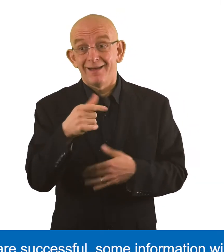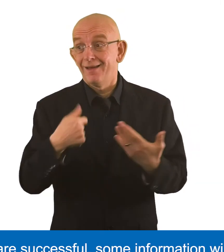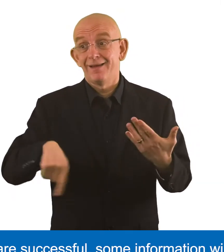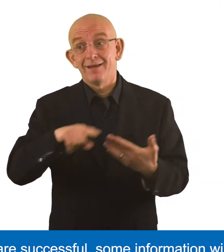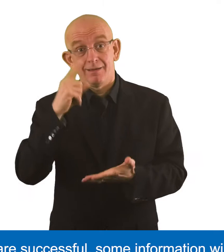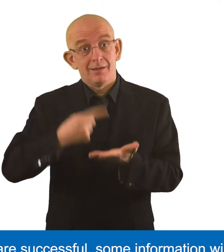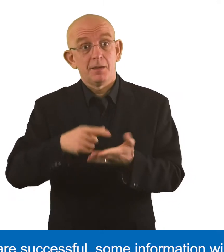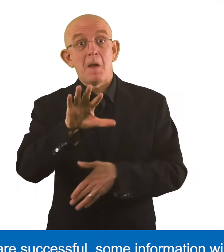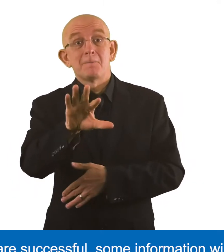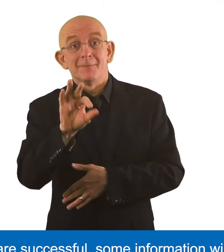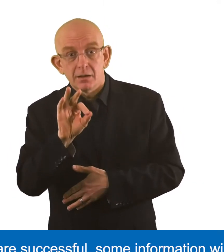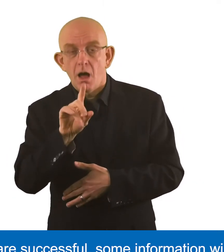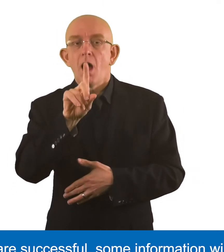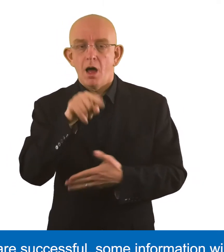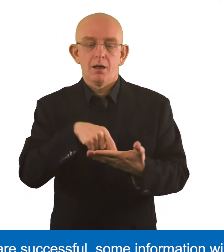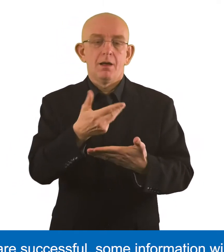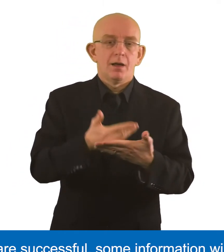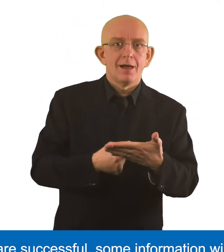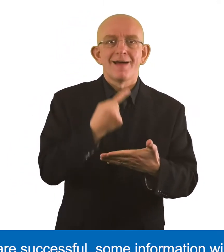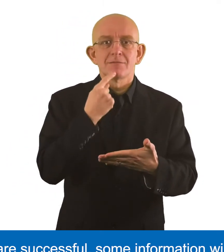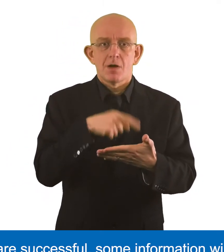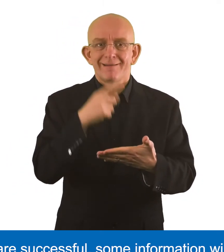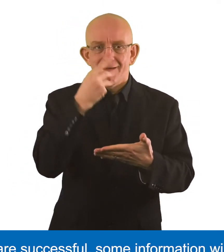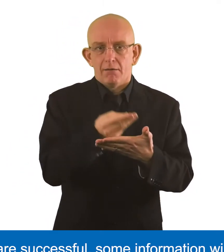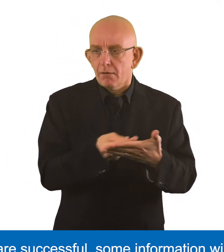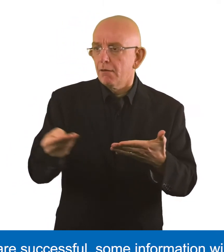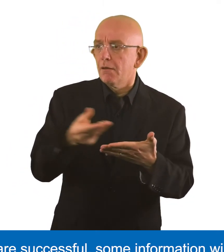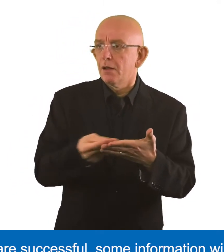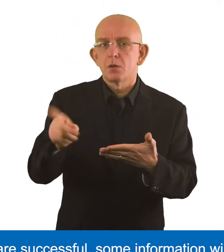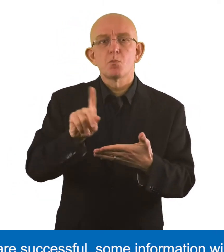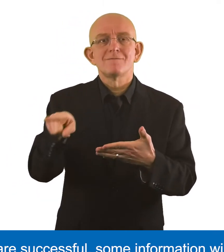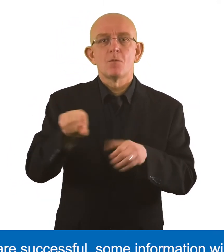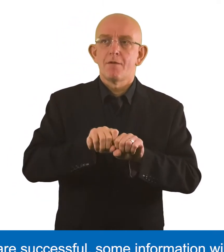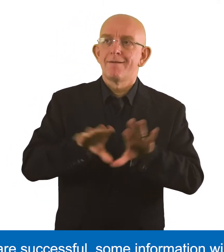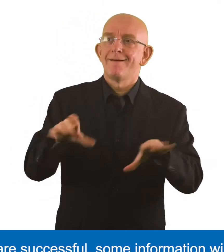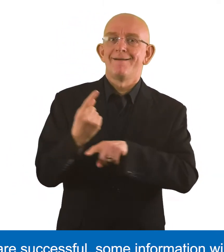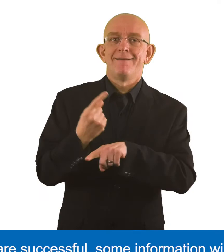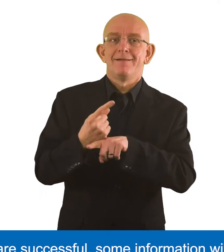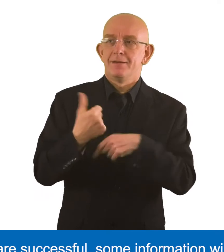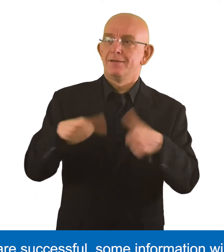However, if you are successful, some information will be used to prepare the press notice of successful